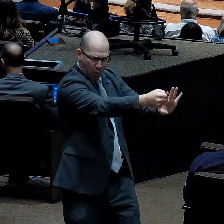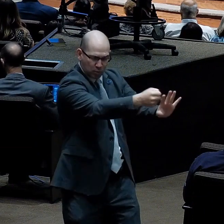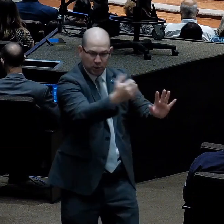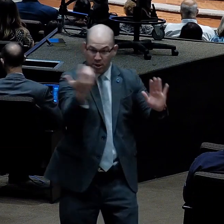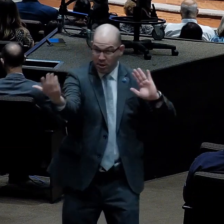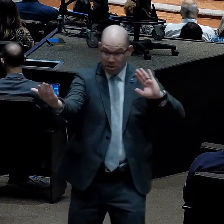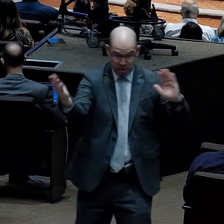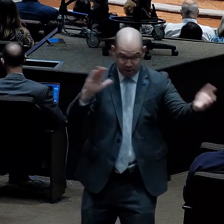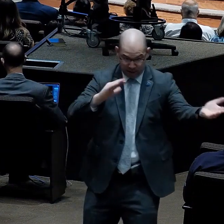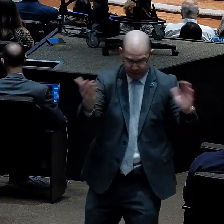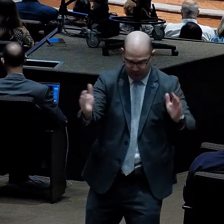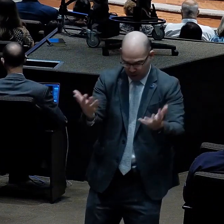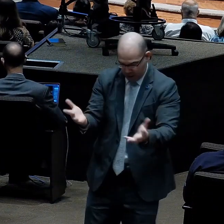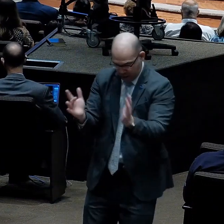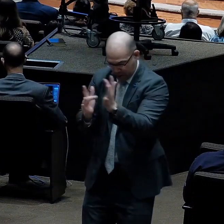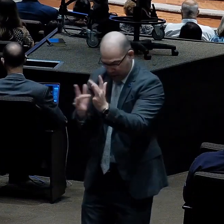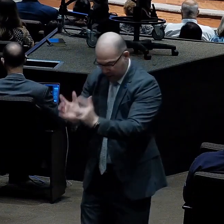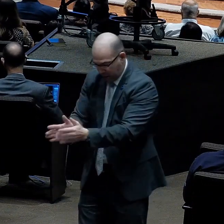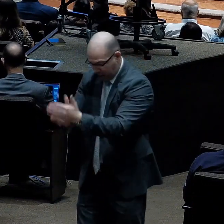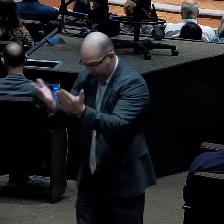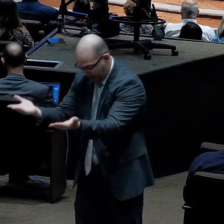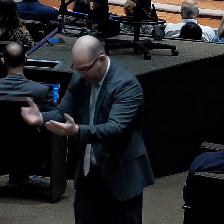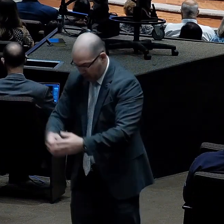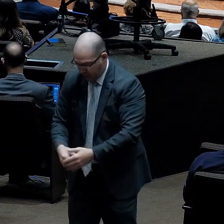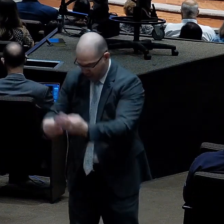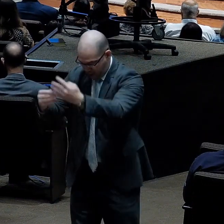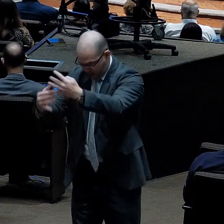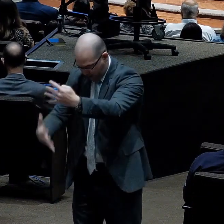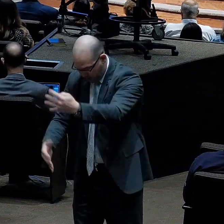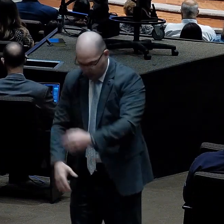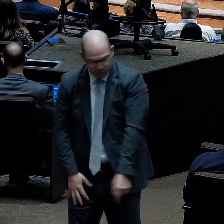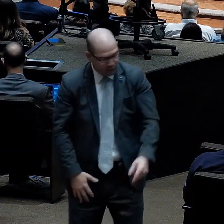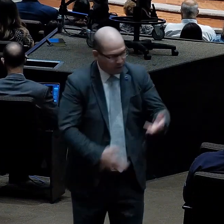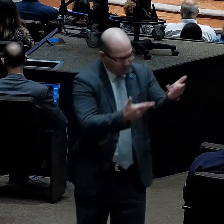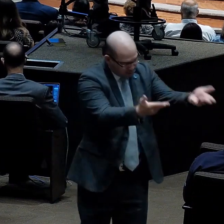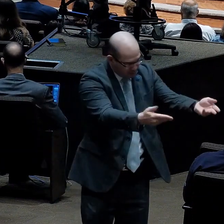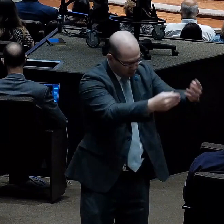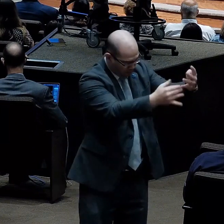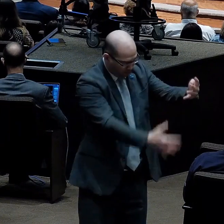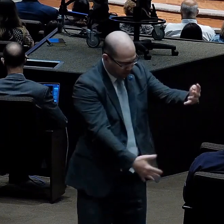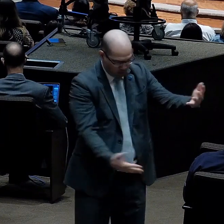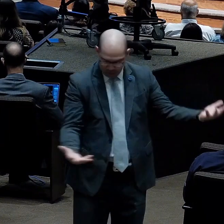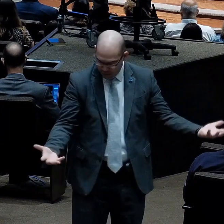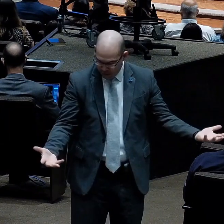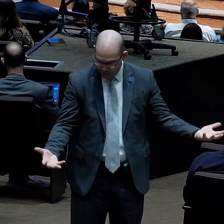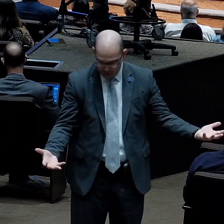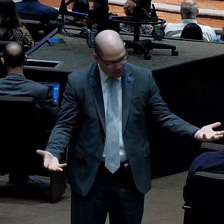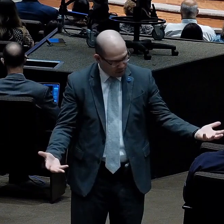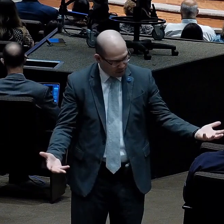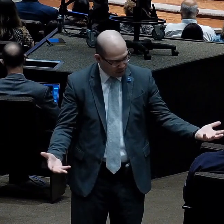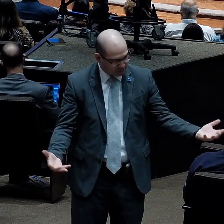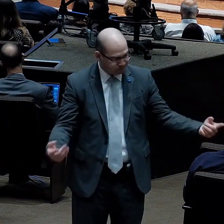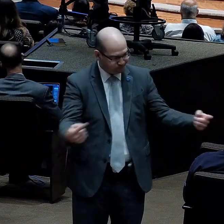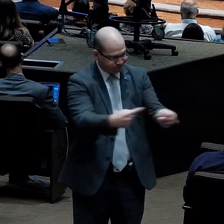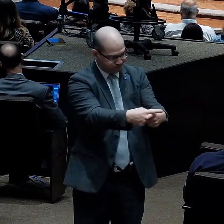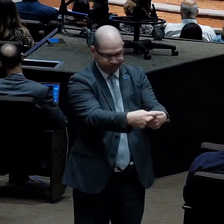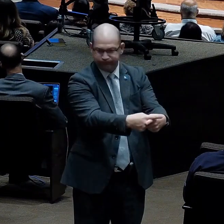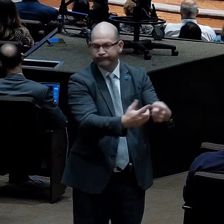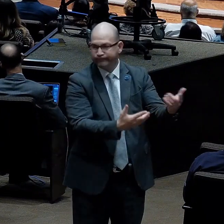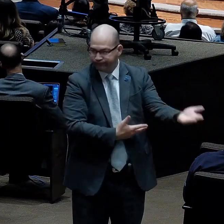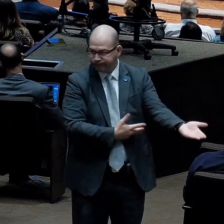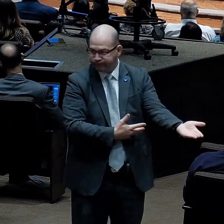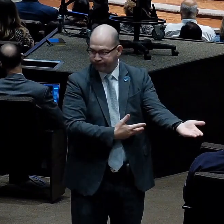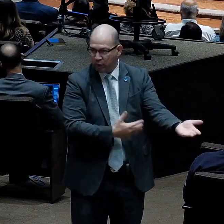to something that you find out later is really unscriptural and anti-American. And that's what we did this morning. We really this morning tried to